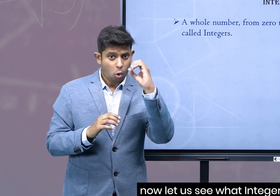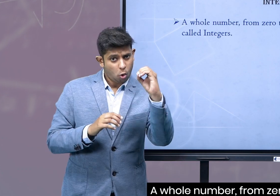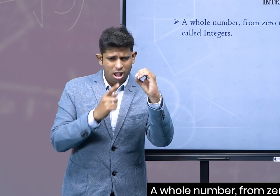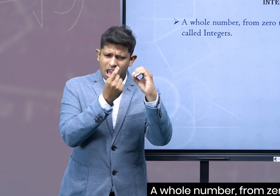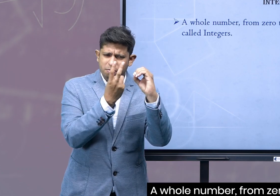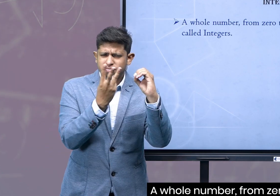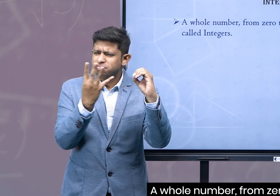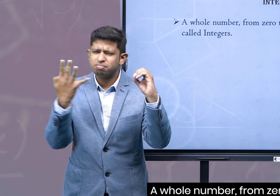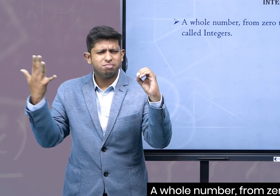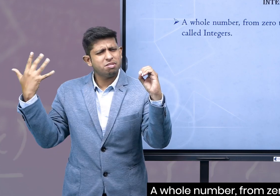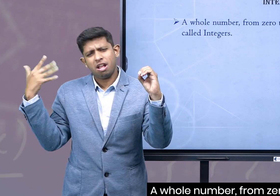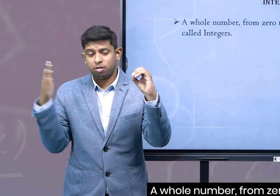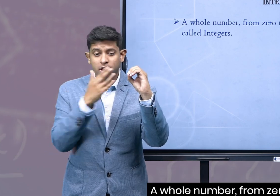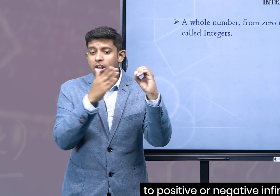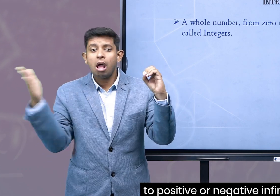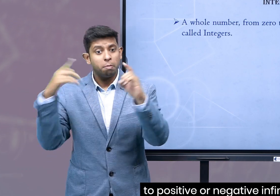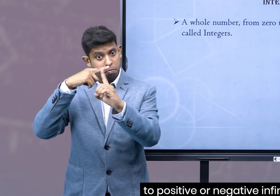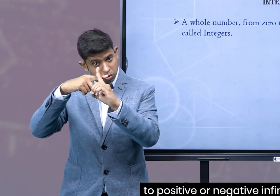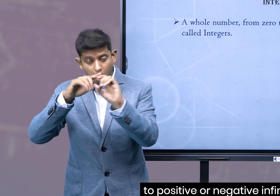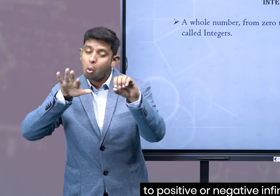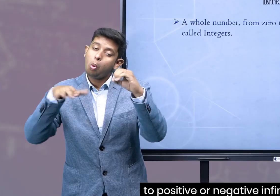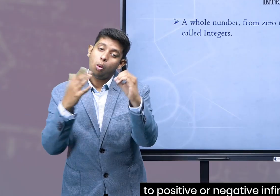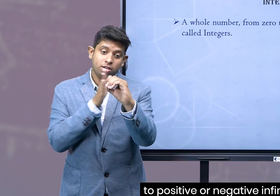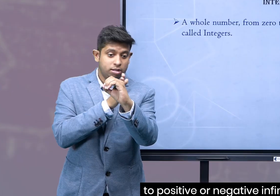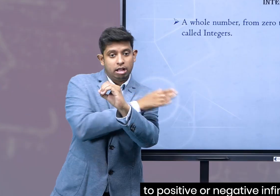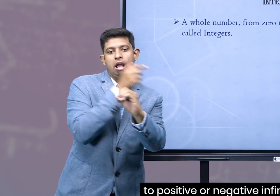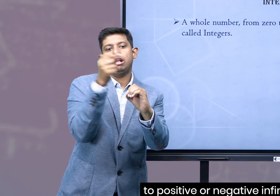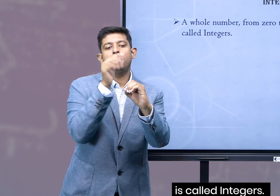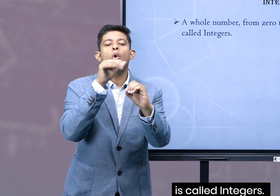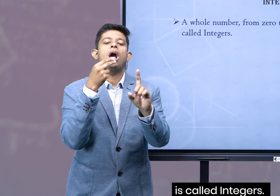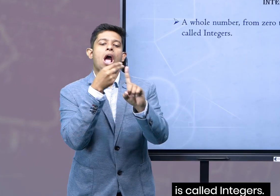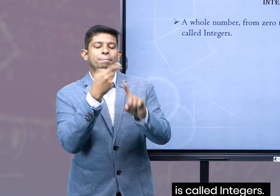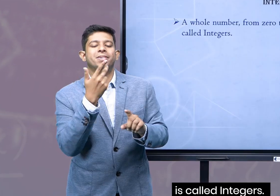A whole number from 0 to positive or negative infinity is called integers.